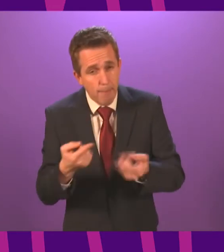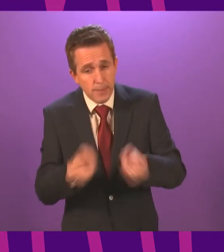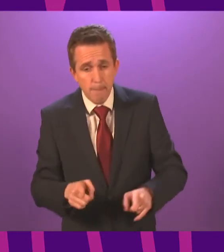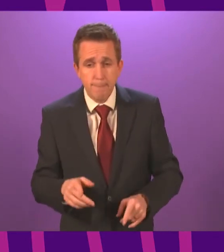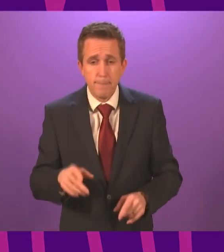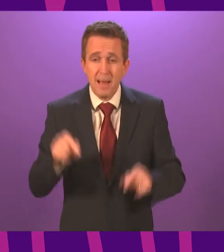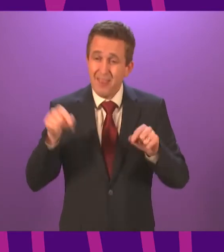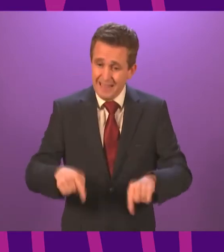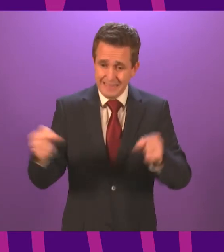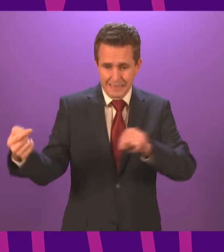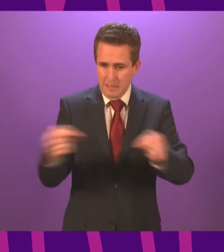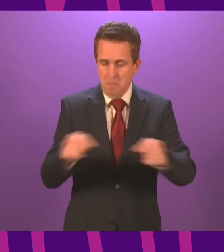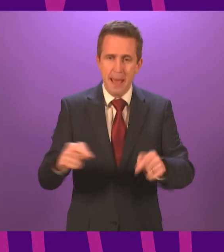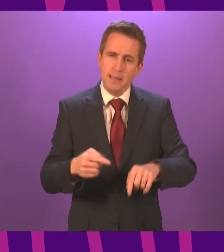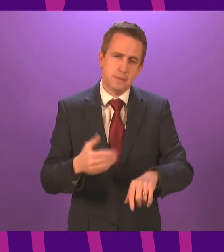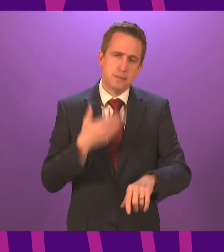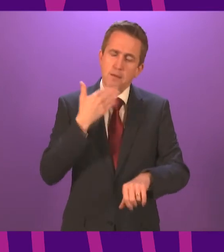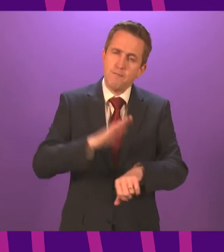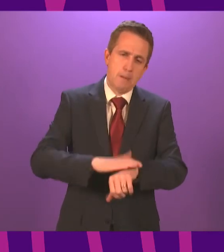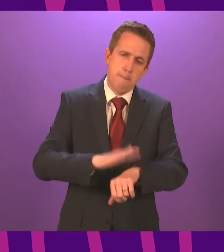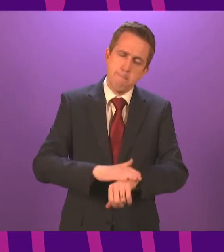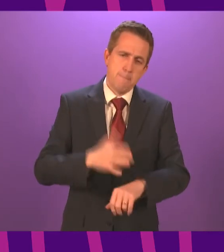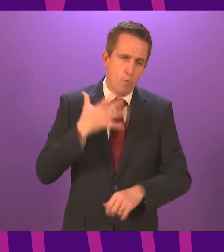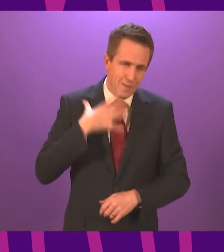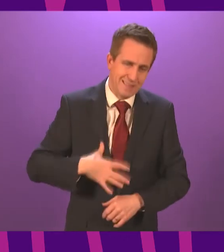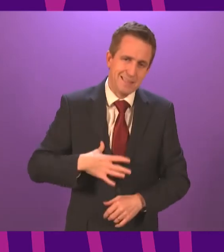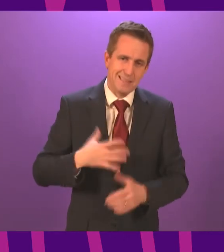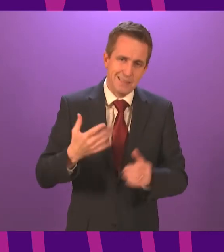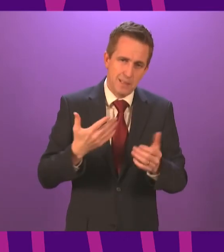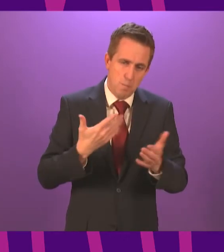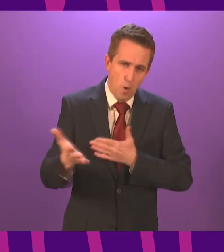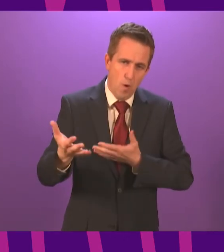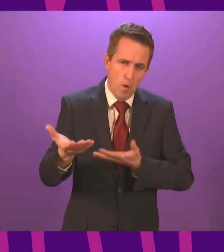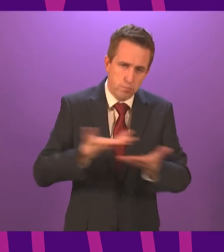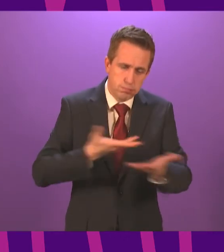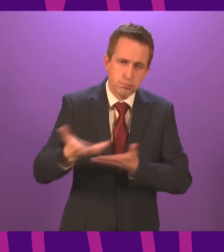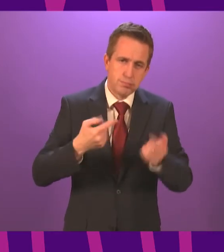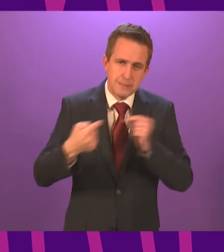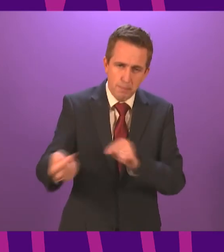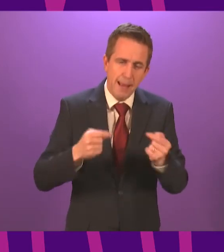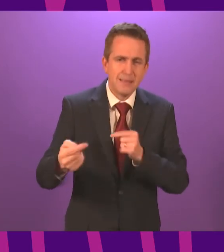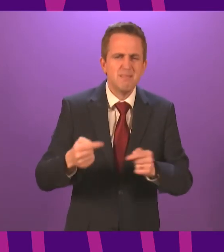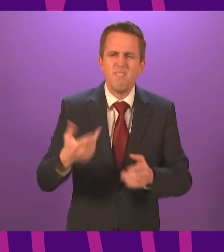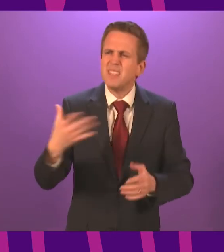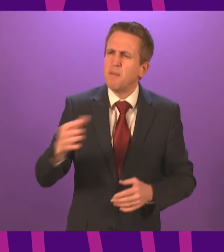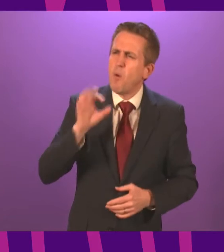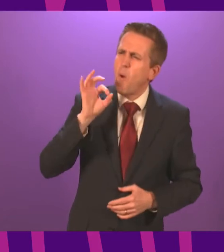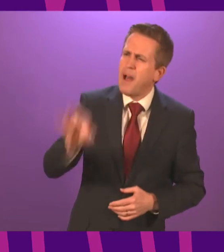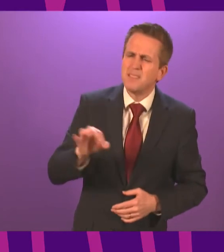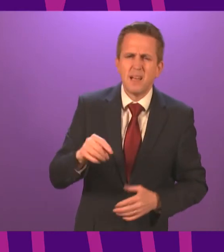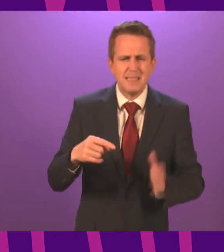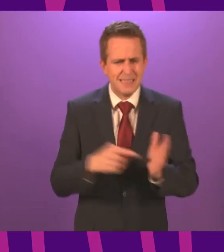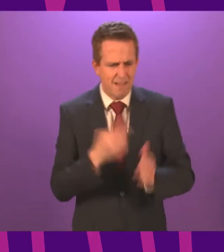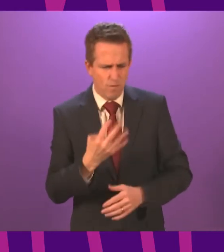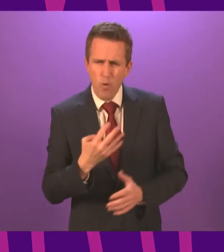short, in my view, because there's so much more we need to ask. I wanted to ask and debate, why is it that cathedrals in Tier